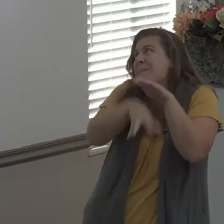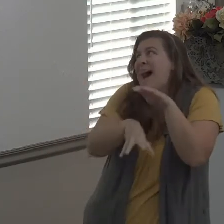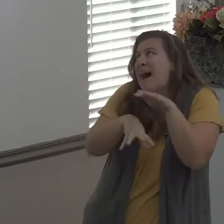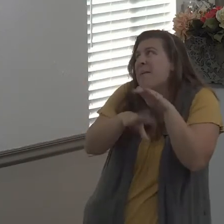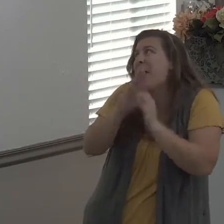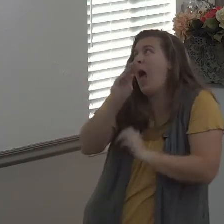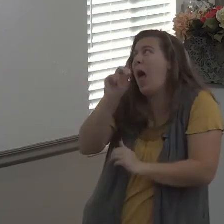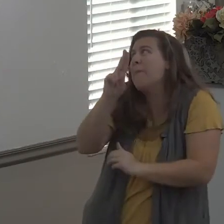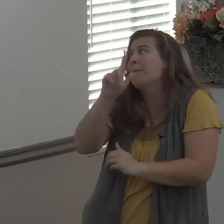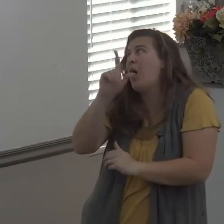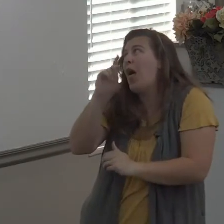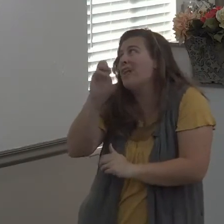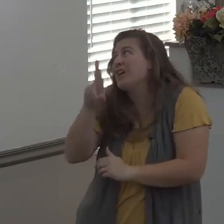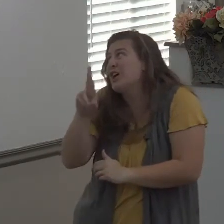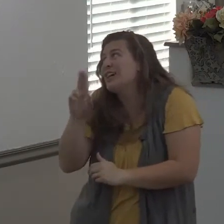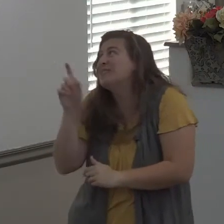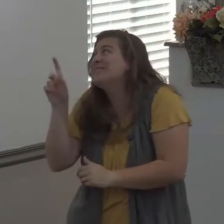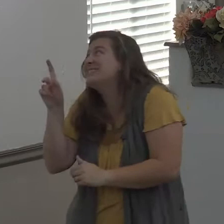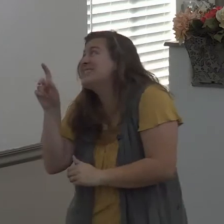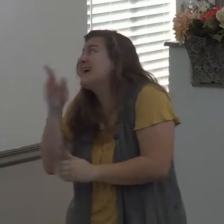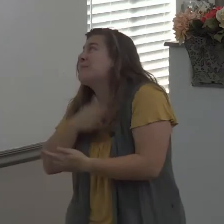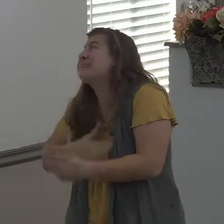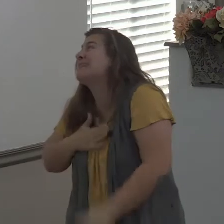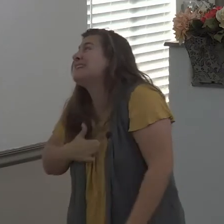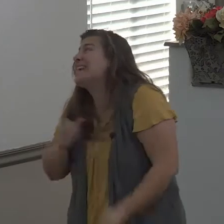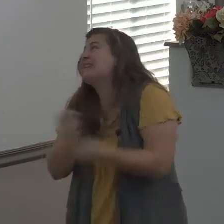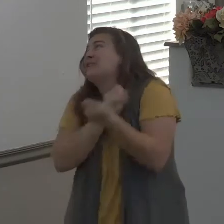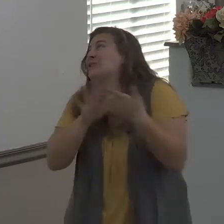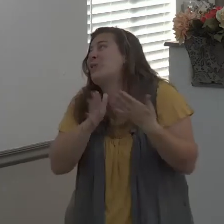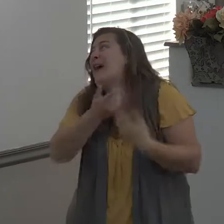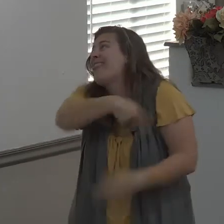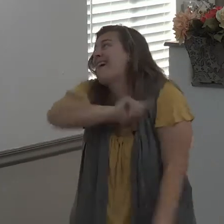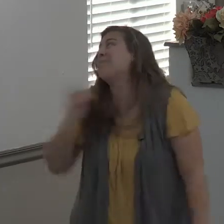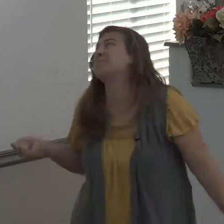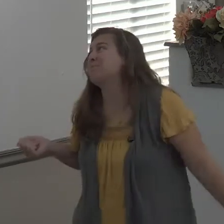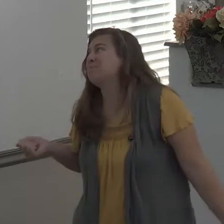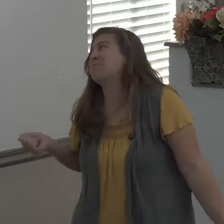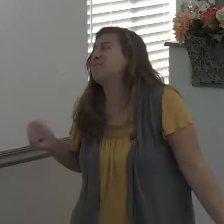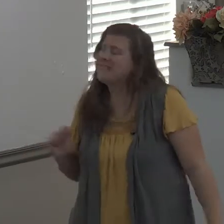God, could you just send a bomb to Boulder?